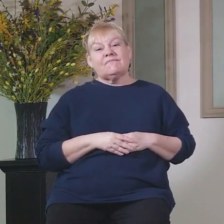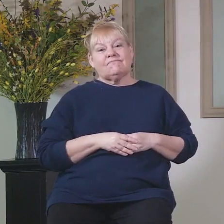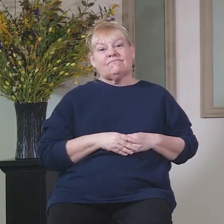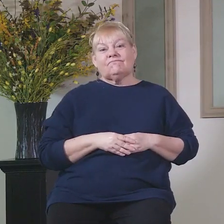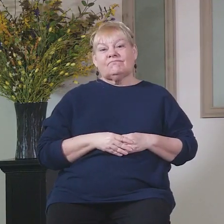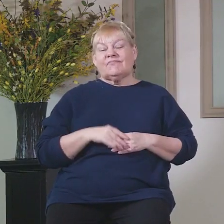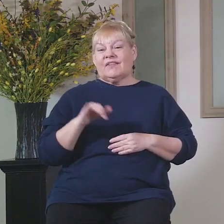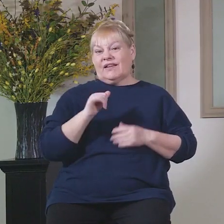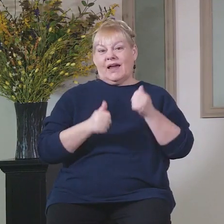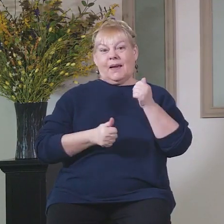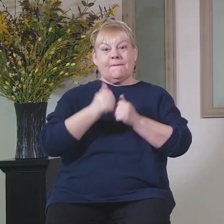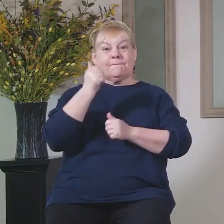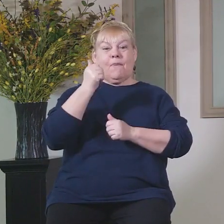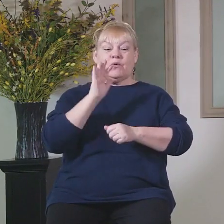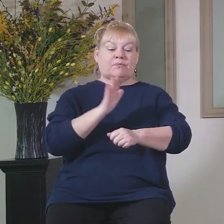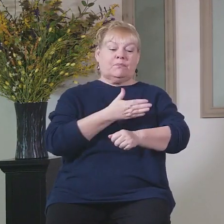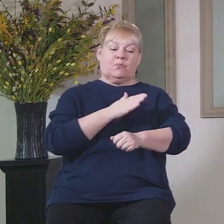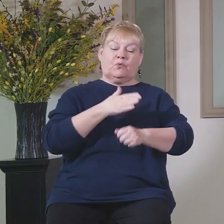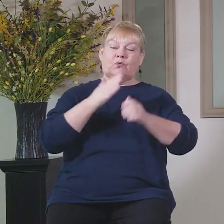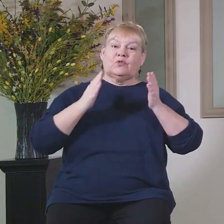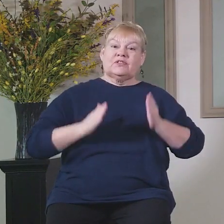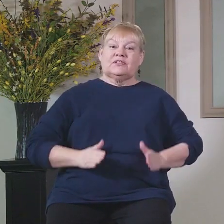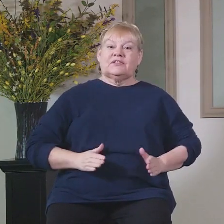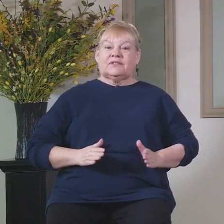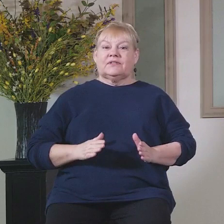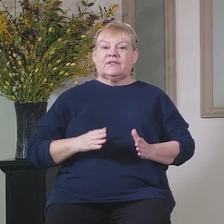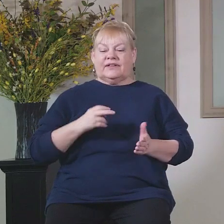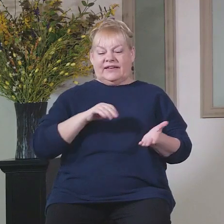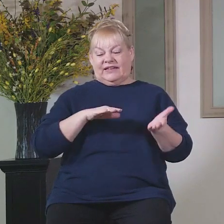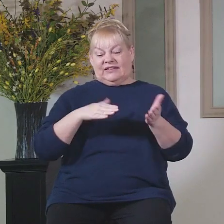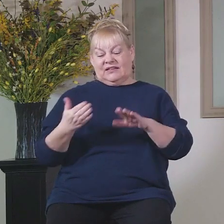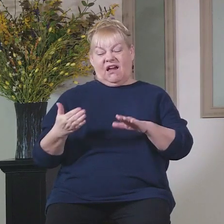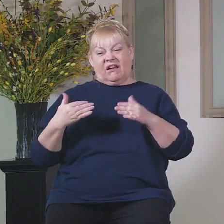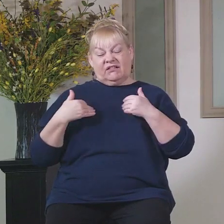And like most rock stars, he died young.